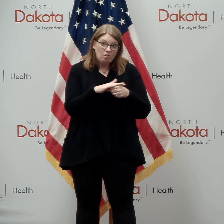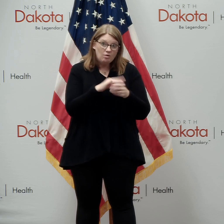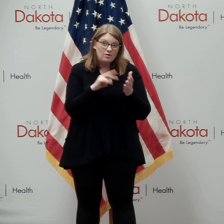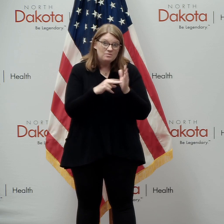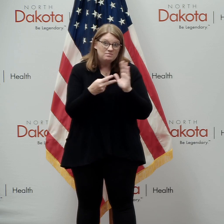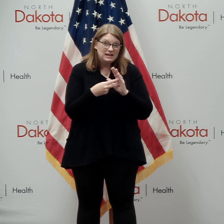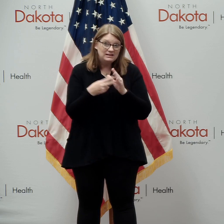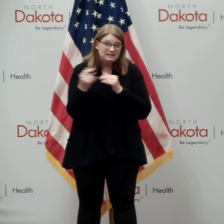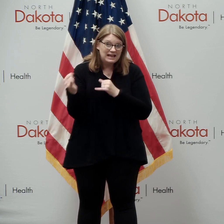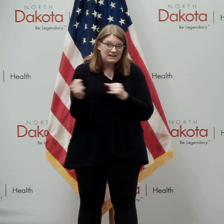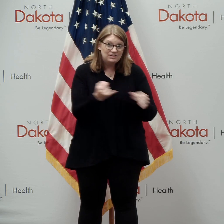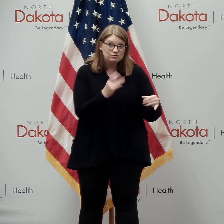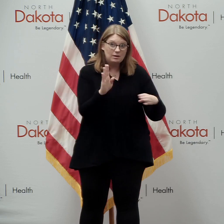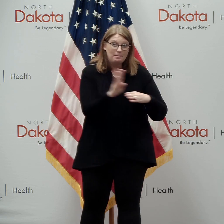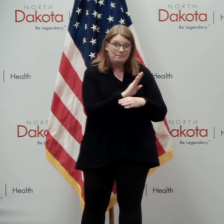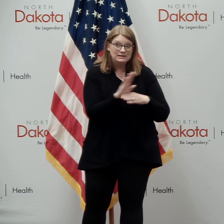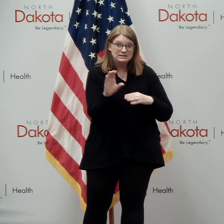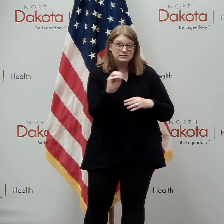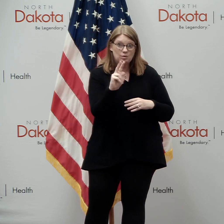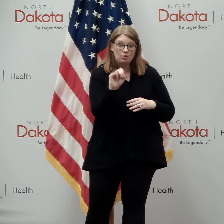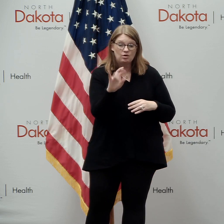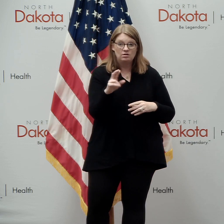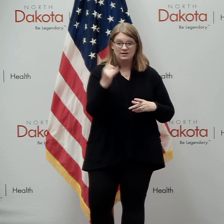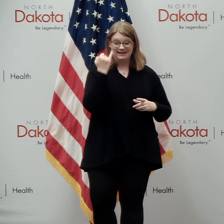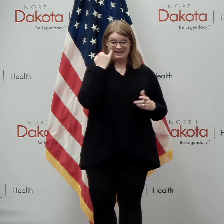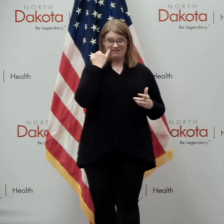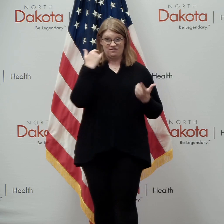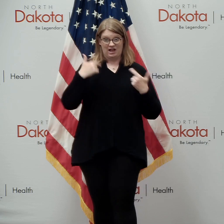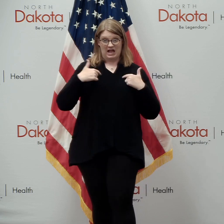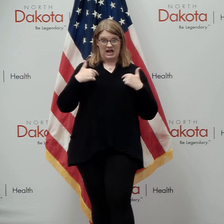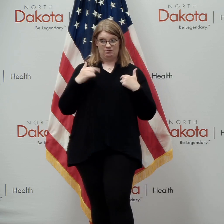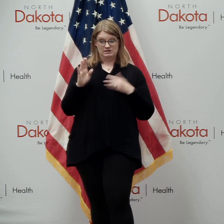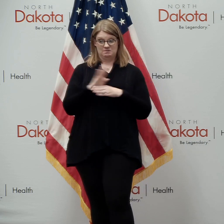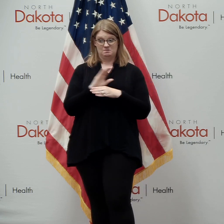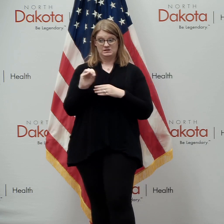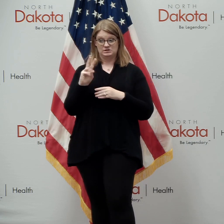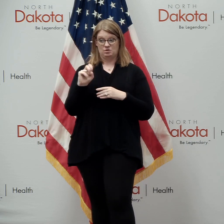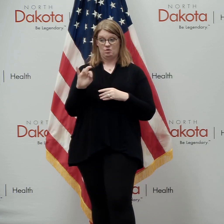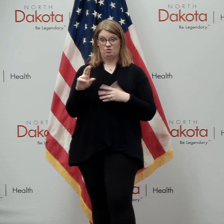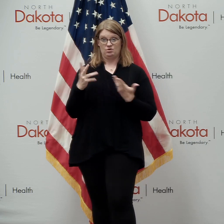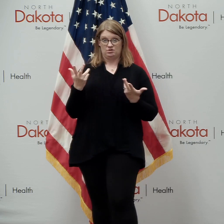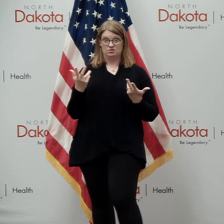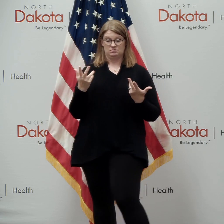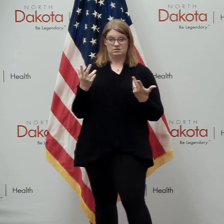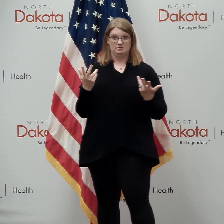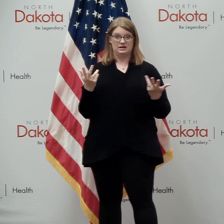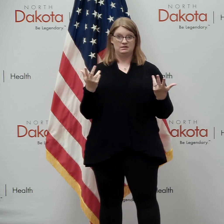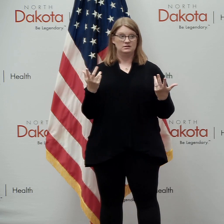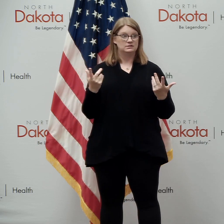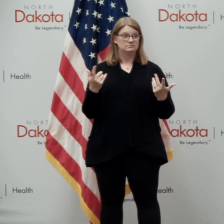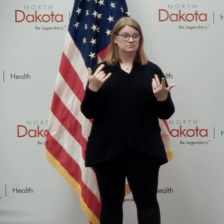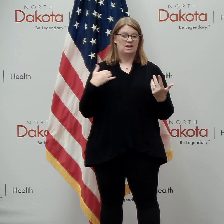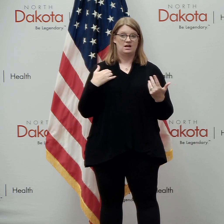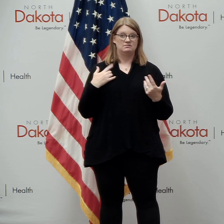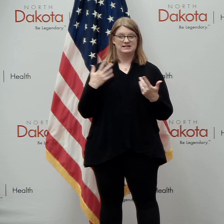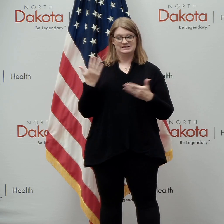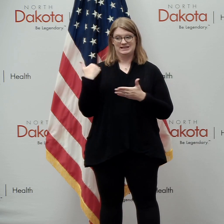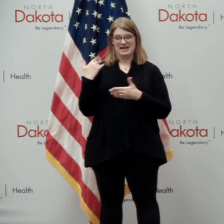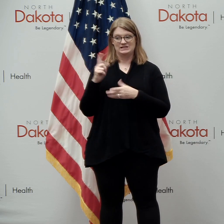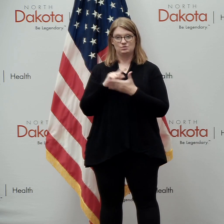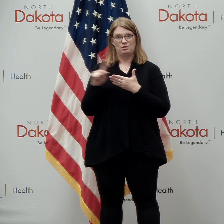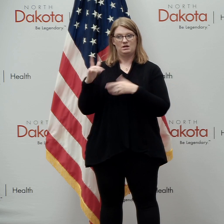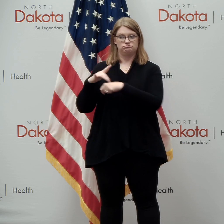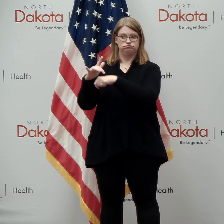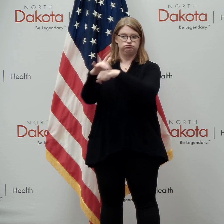individual business owners. If I was a business owner in the hospitality business, because I've seen them, I've been around the state the last week. I've been